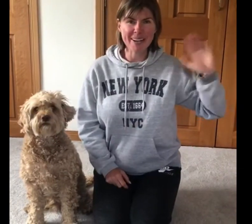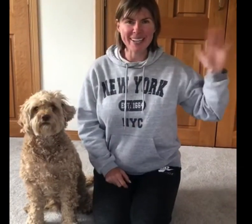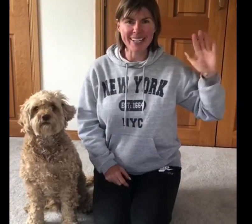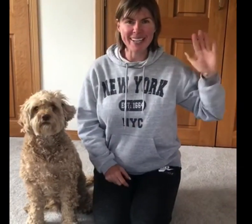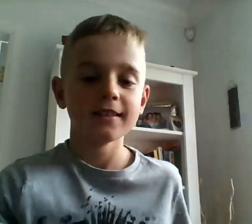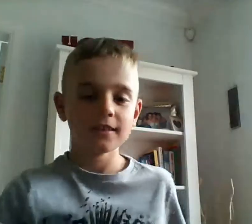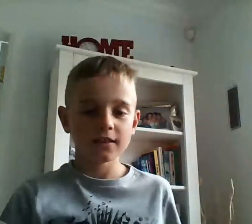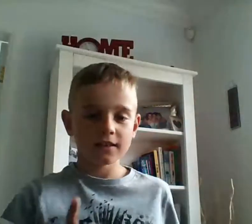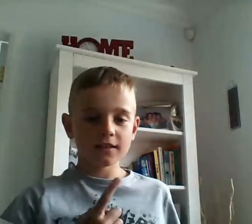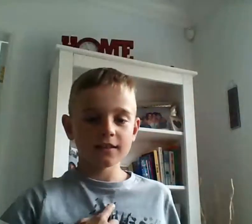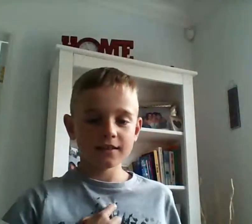Bye-bye.